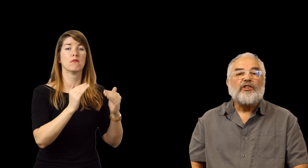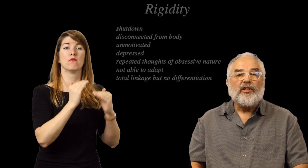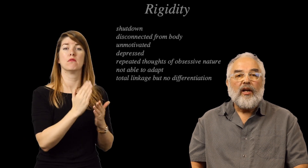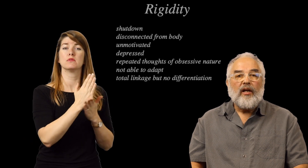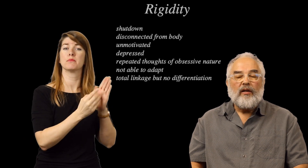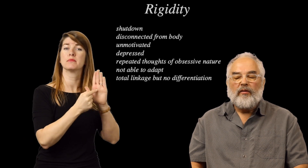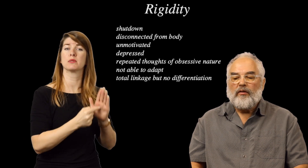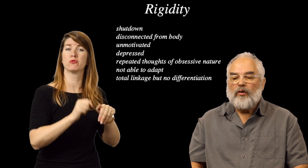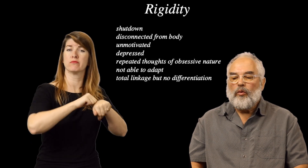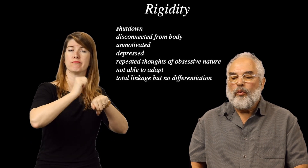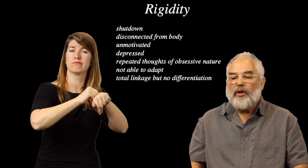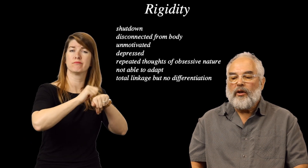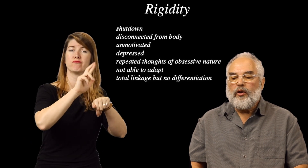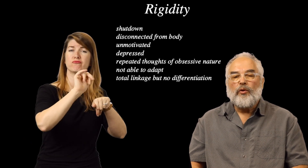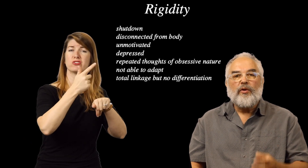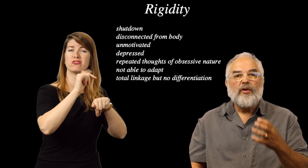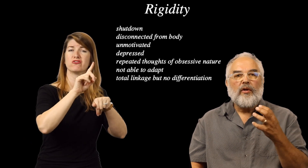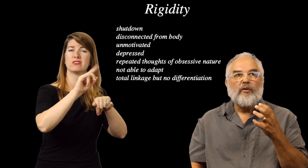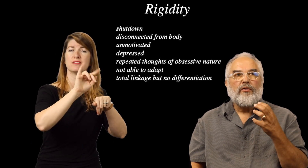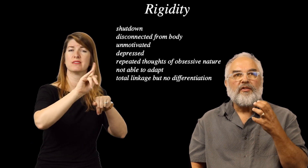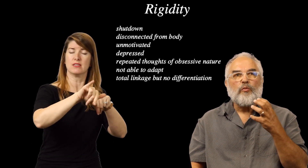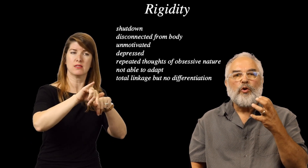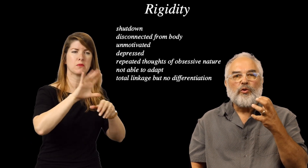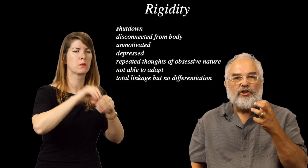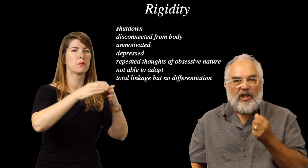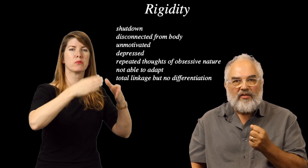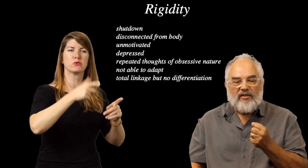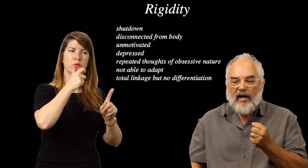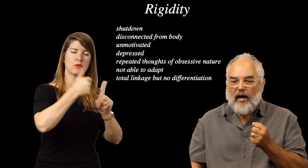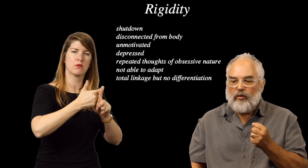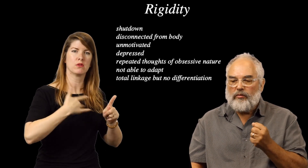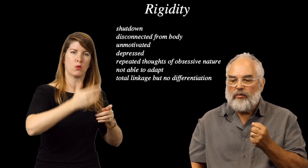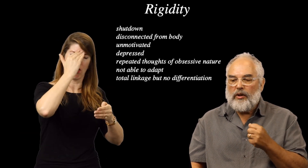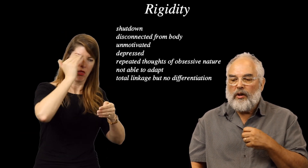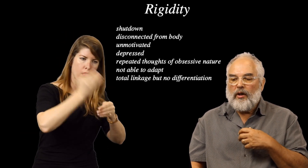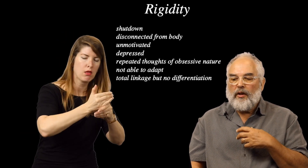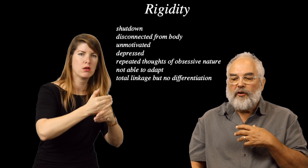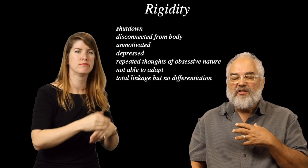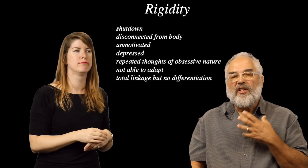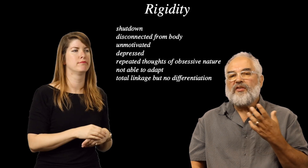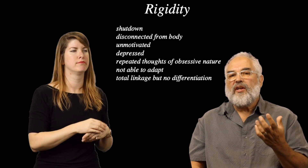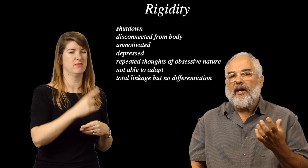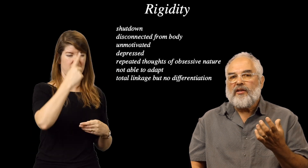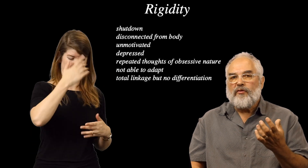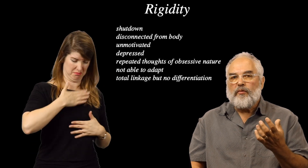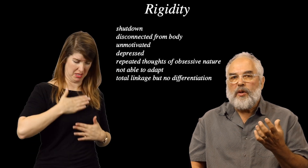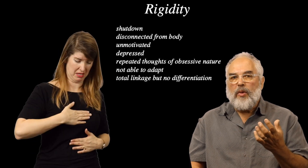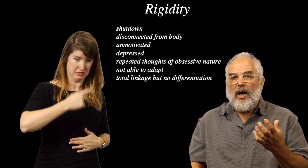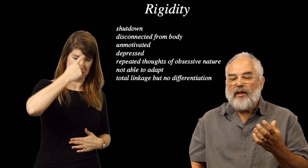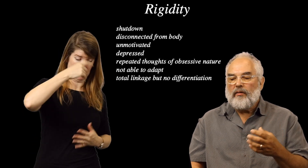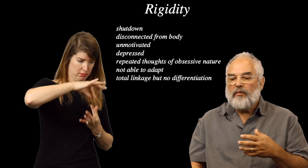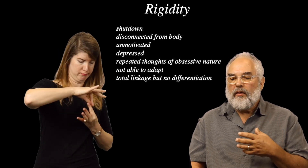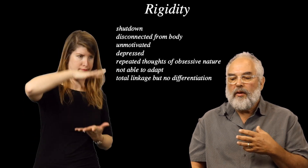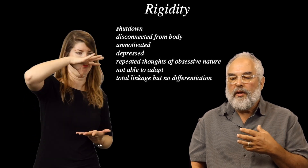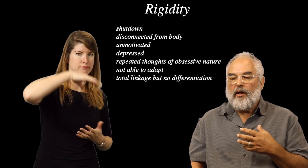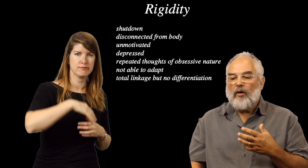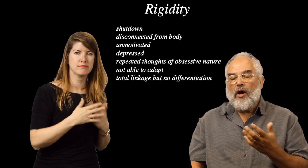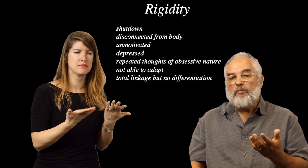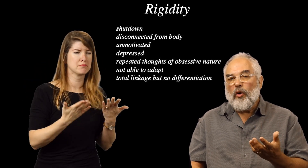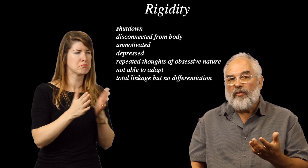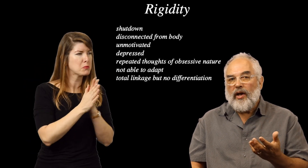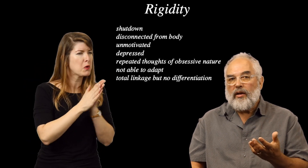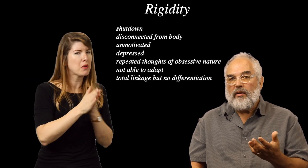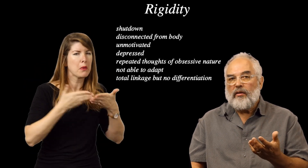Examples of rigidity would include someone who shuts down, they're disconnected from their body,